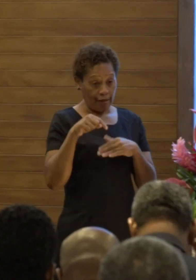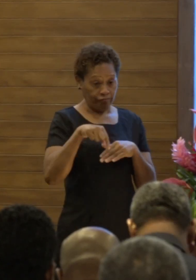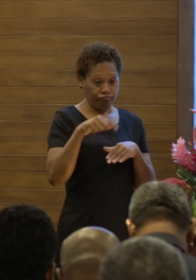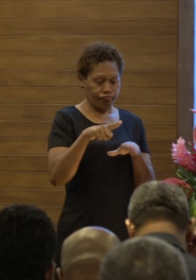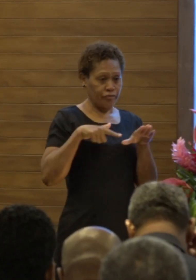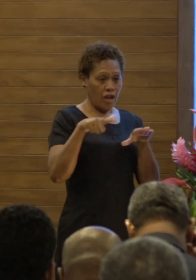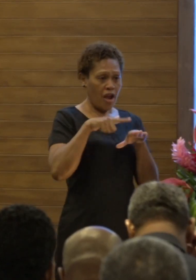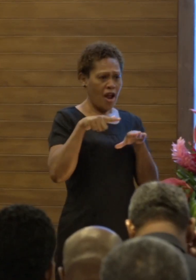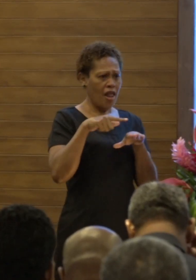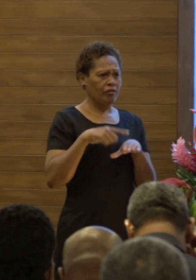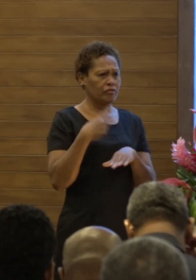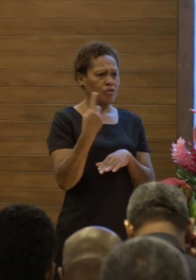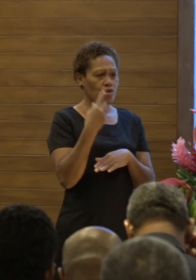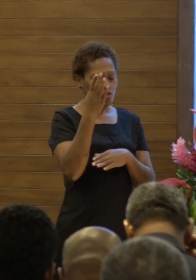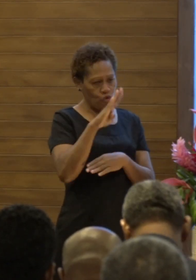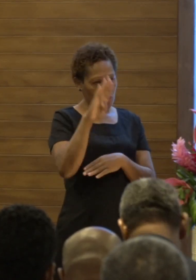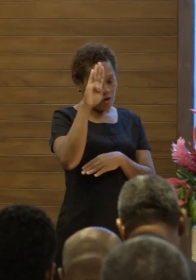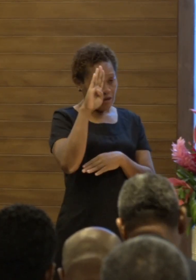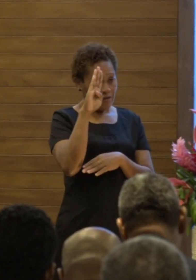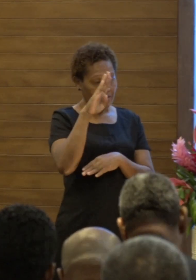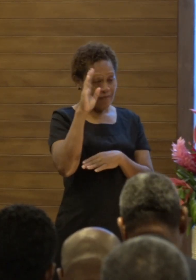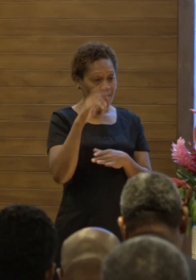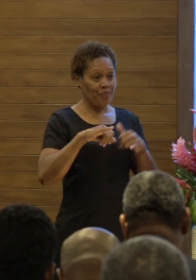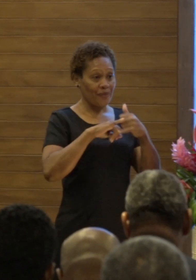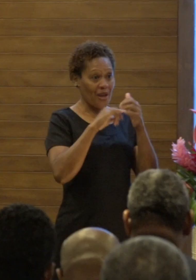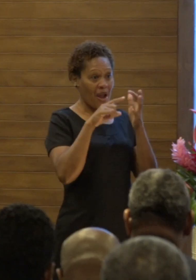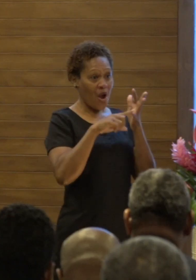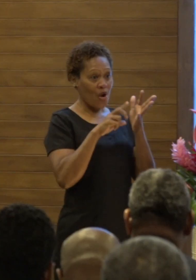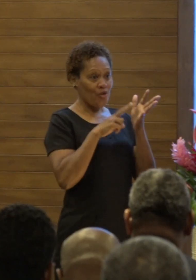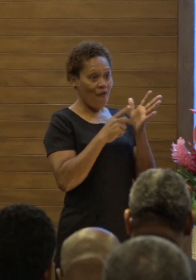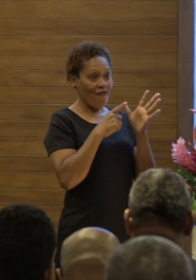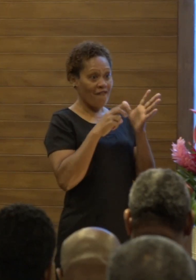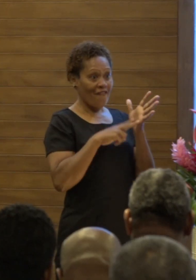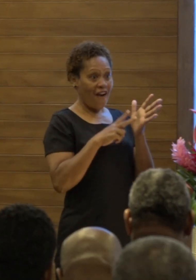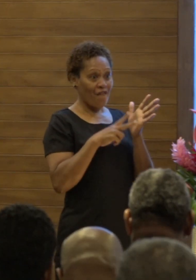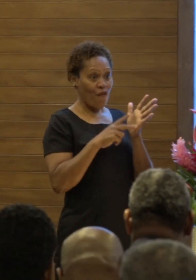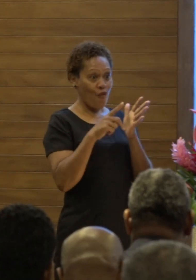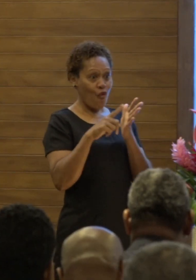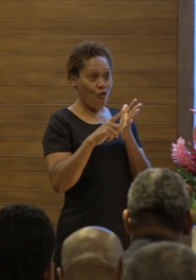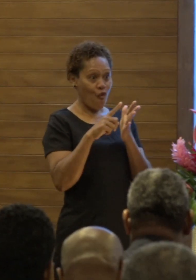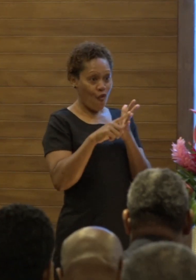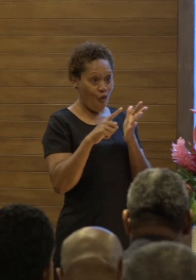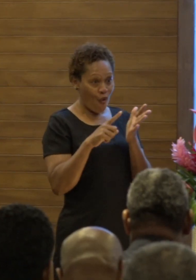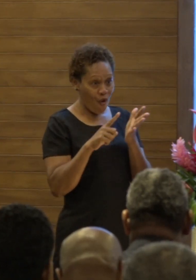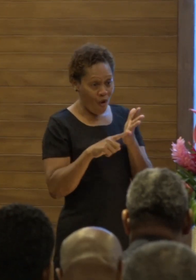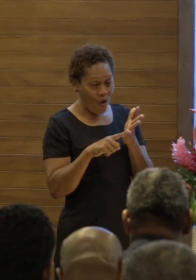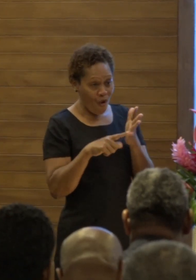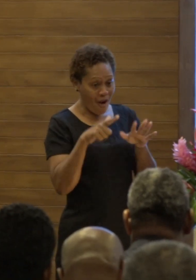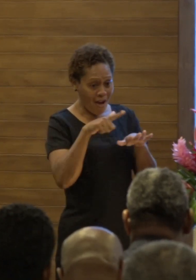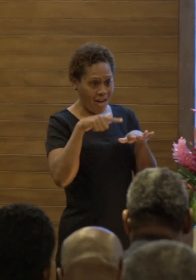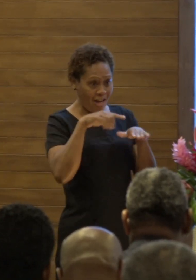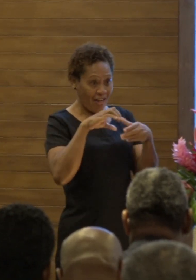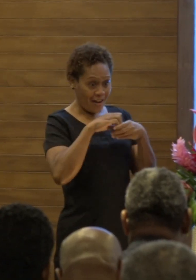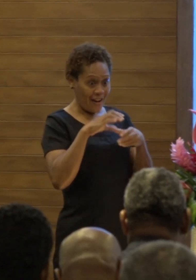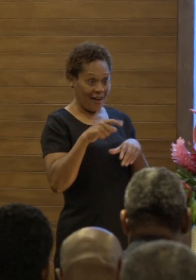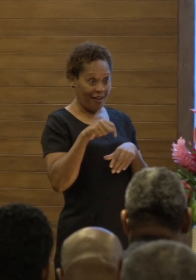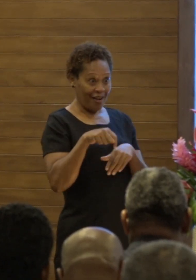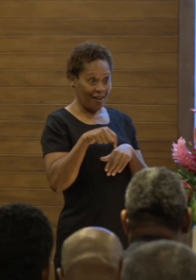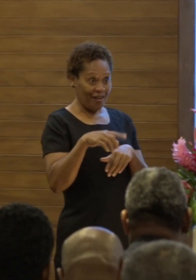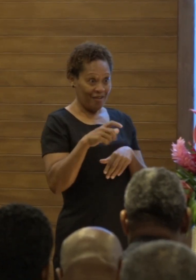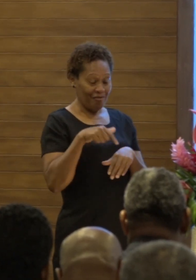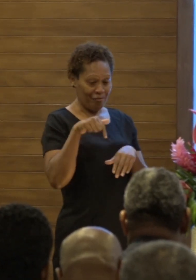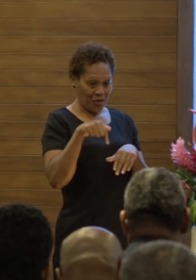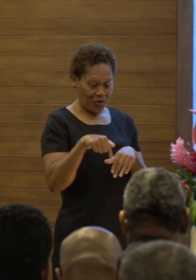gather today, Naturang and Natuisuva. I pay my respects to their elders, both past and present, honoring their enduring